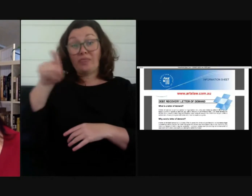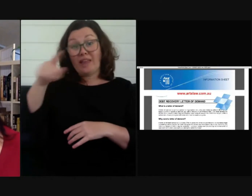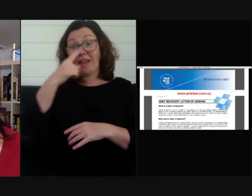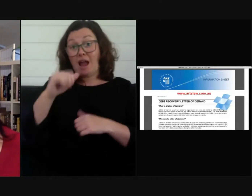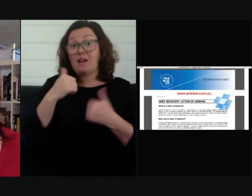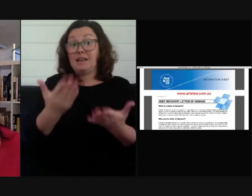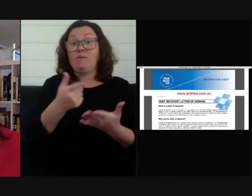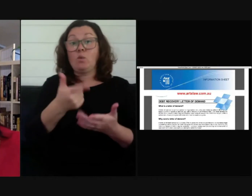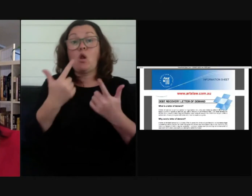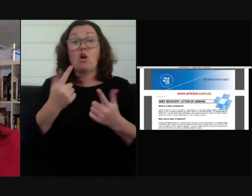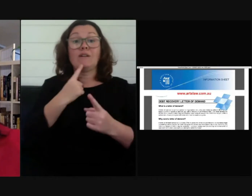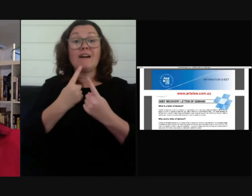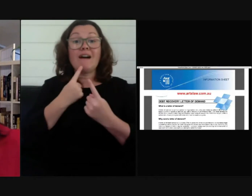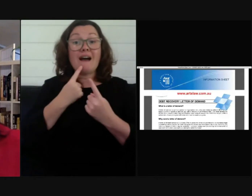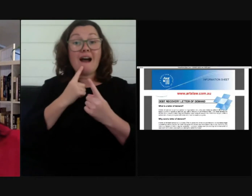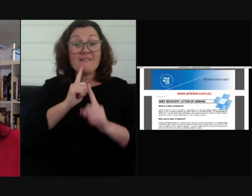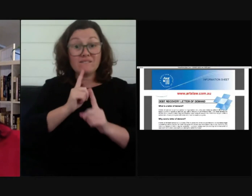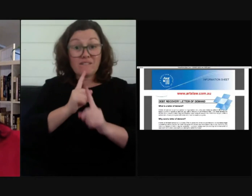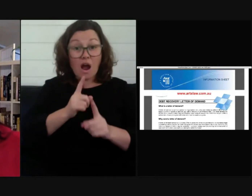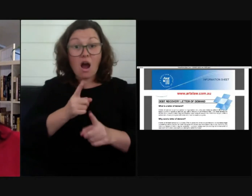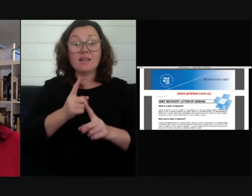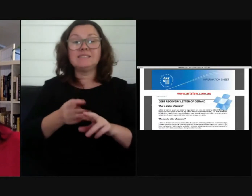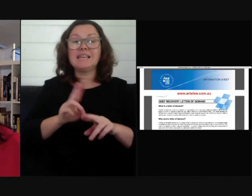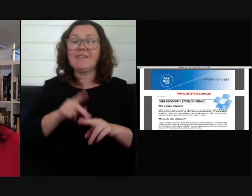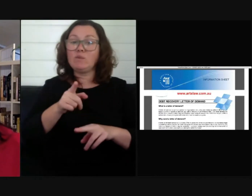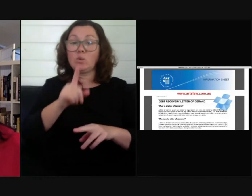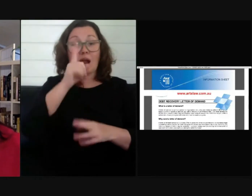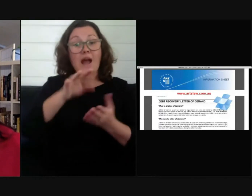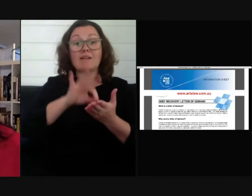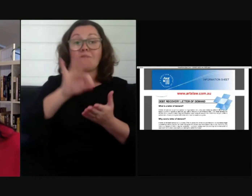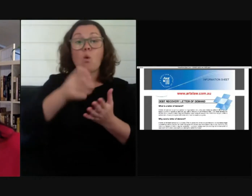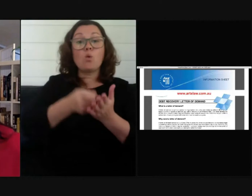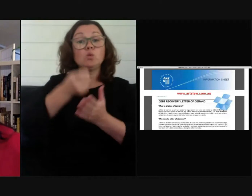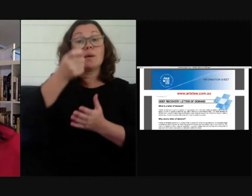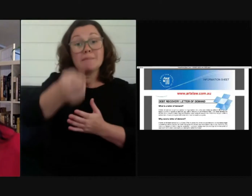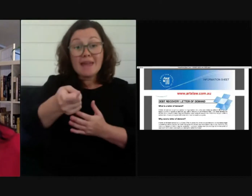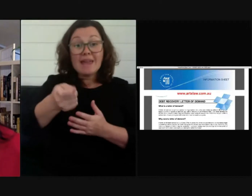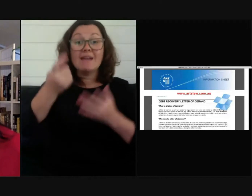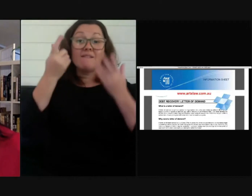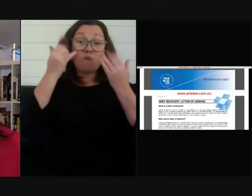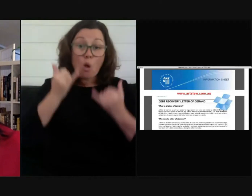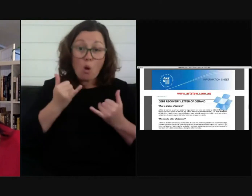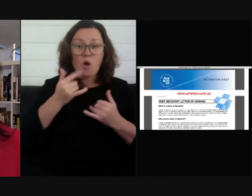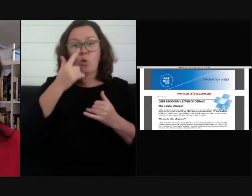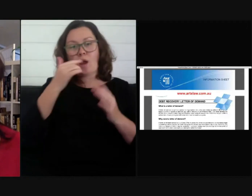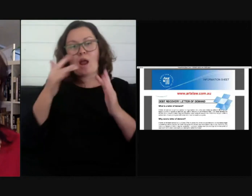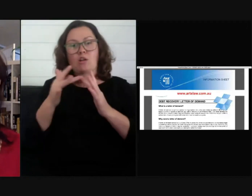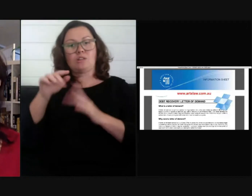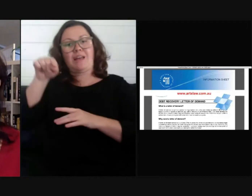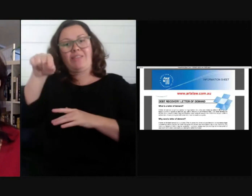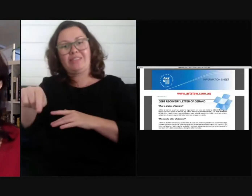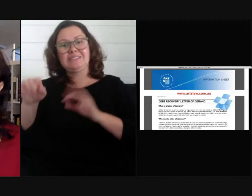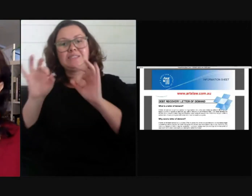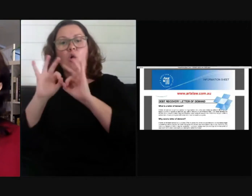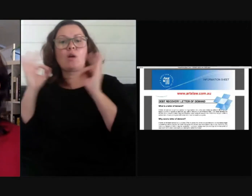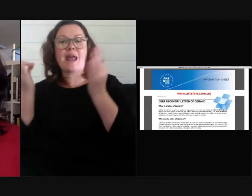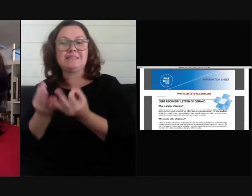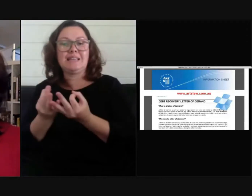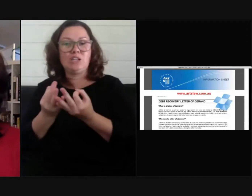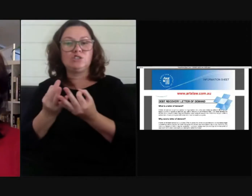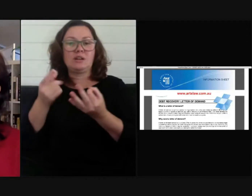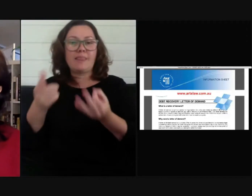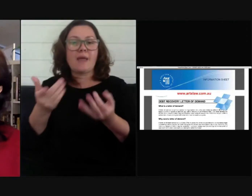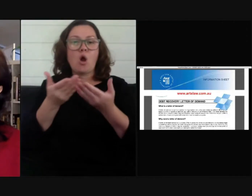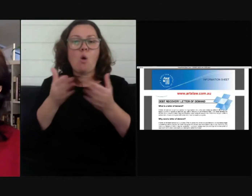please do contact Arts Law. Just be patient. They are getting a lot of inquiries, but they are still open. As I